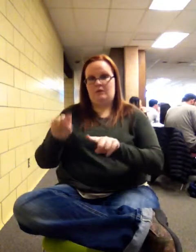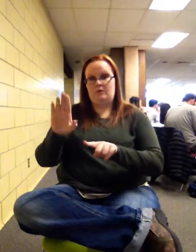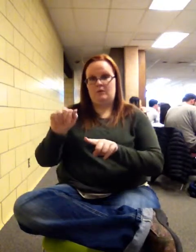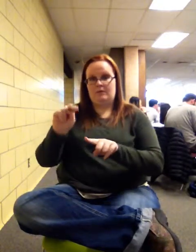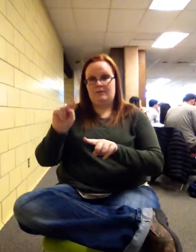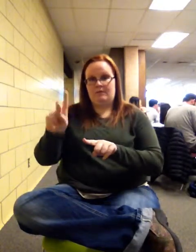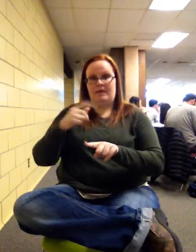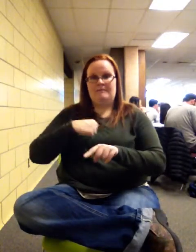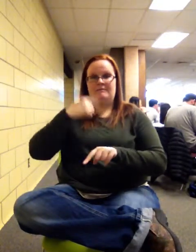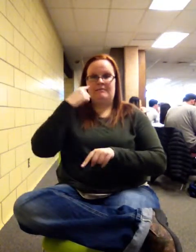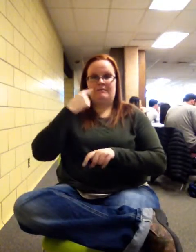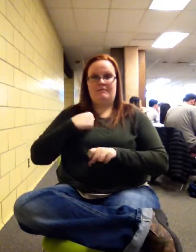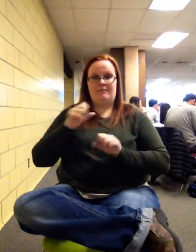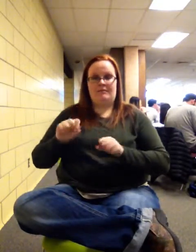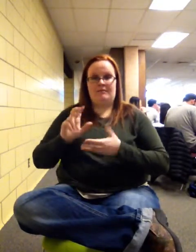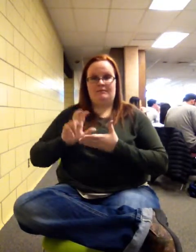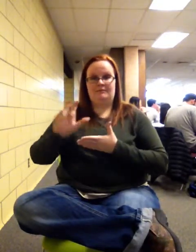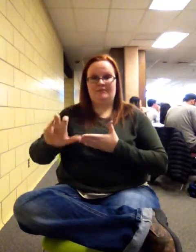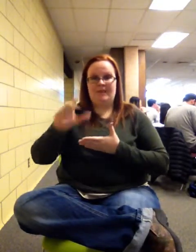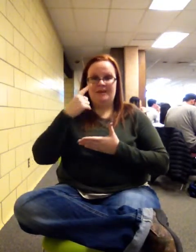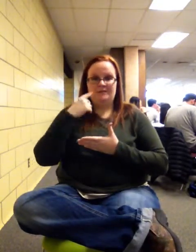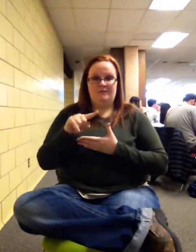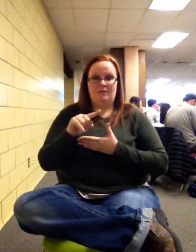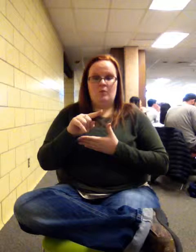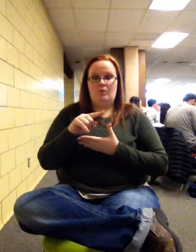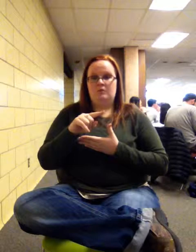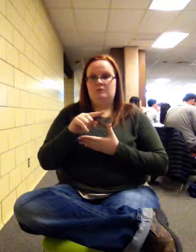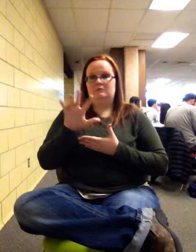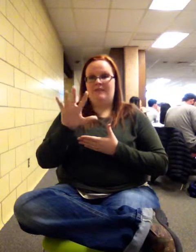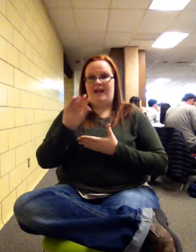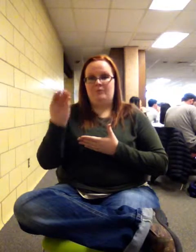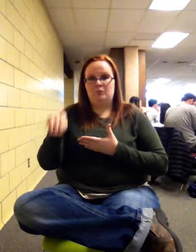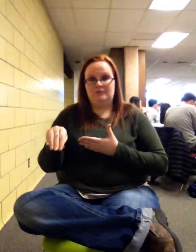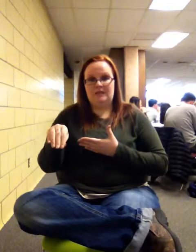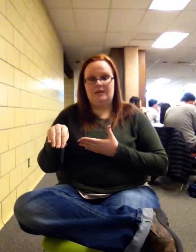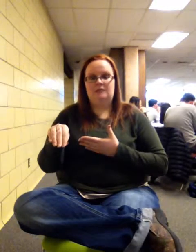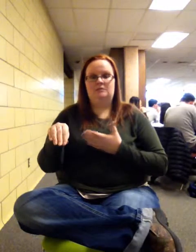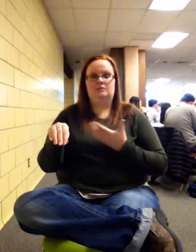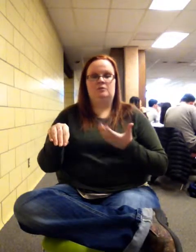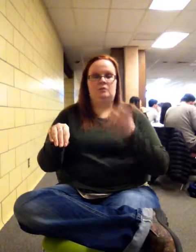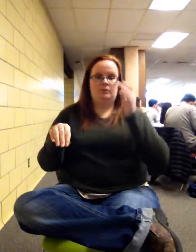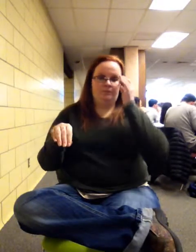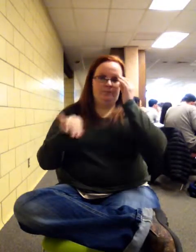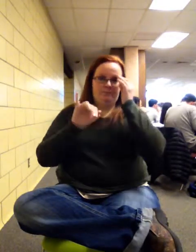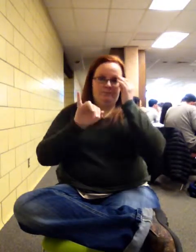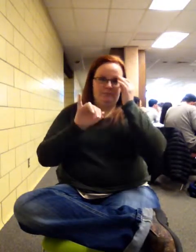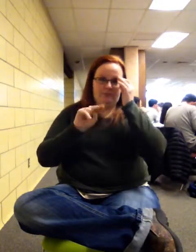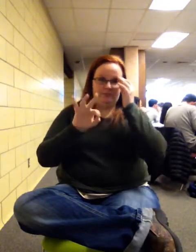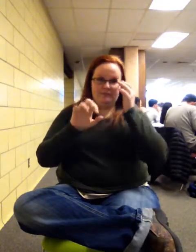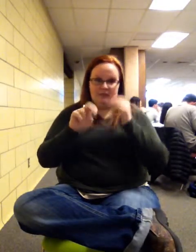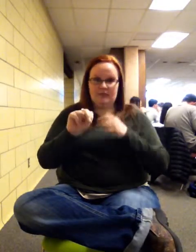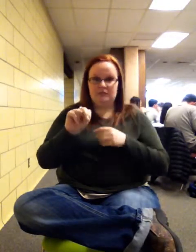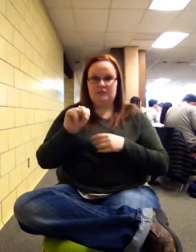that I can invest for 5% or get an inflation premium of 3% this year,